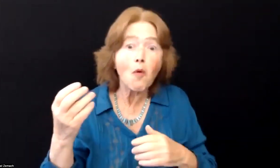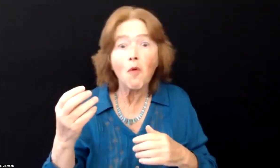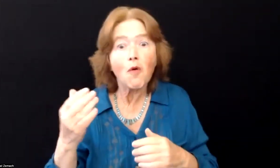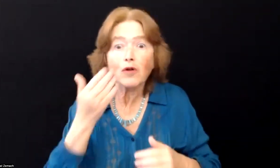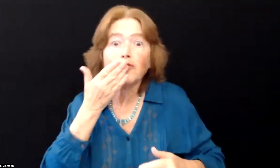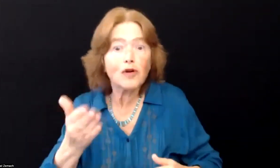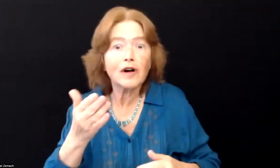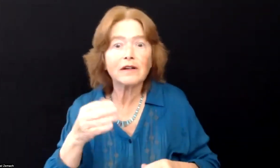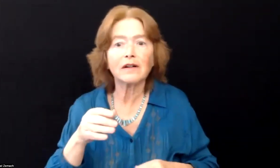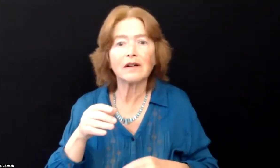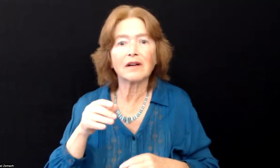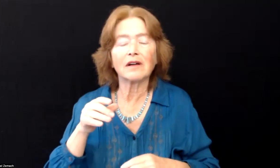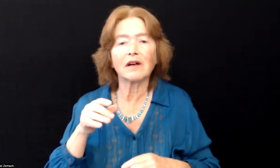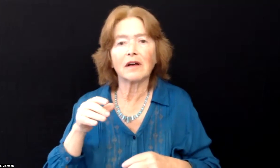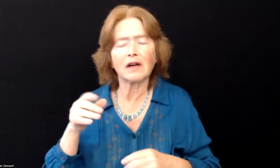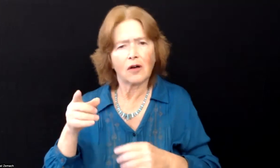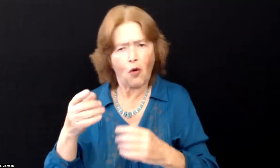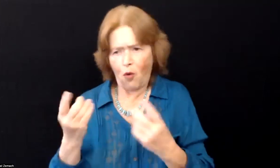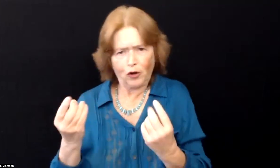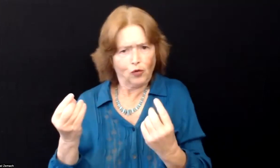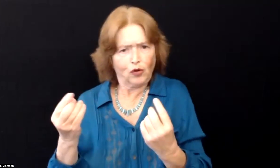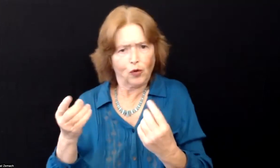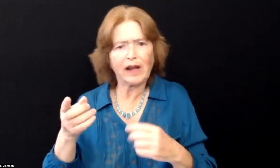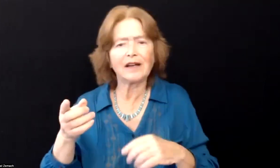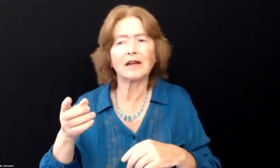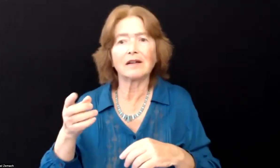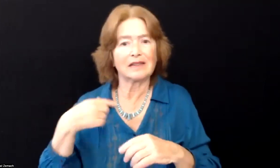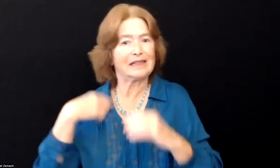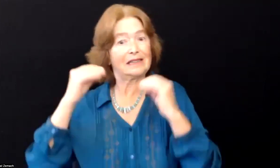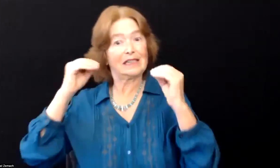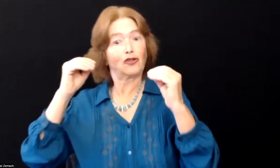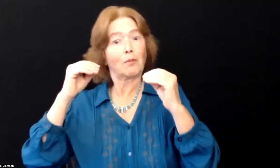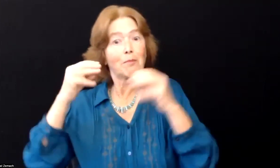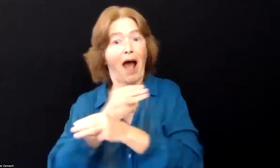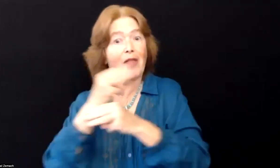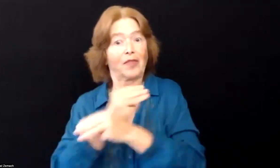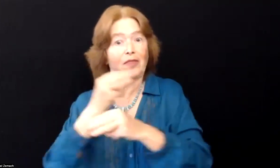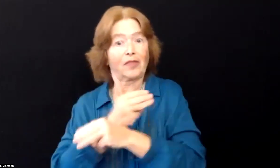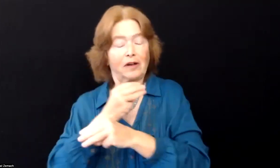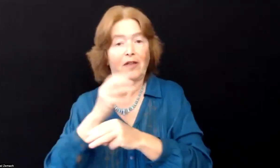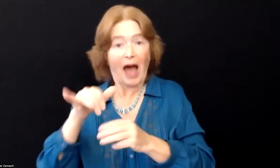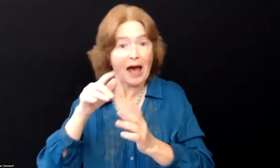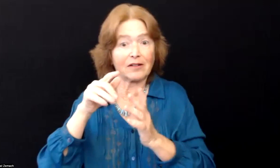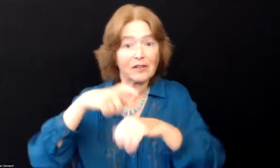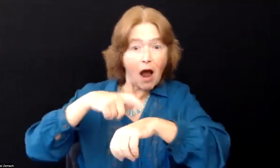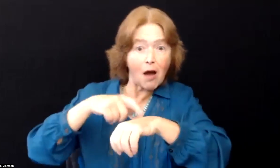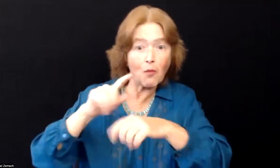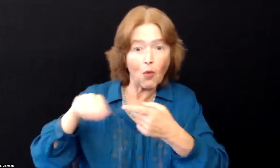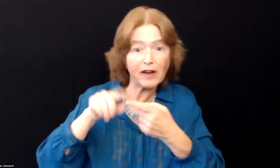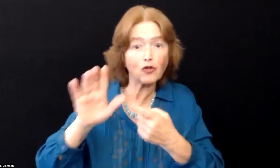the other hearing students. And I said, "Oh, how is she doing? How is this deaf student doing? I was teaching her math. How is